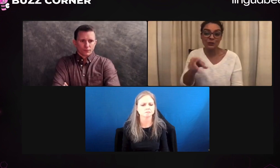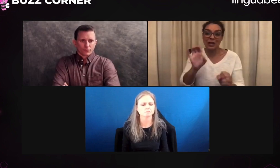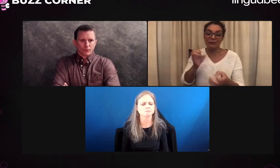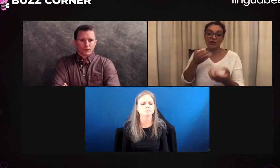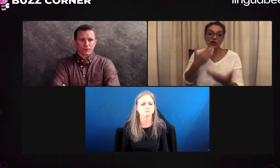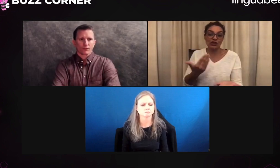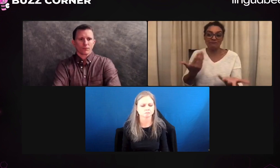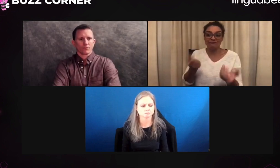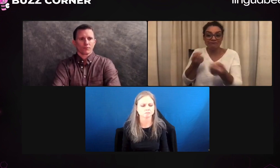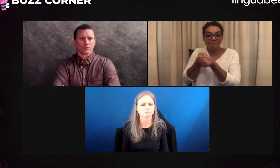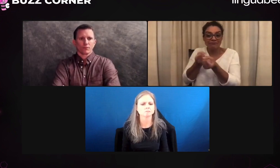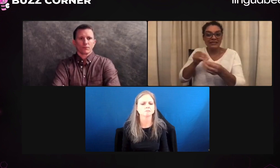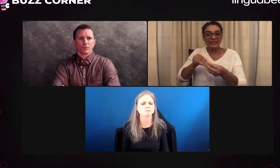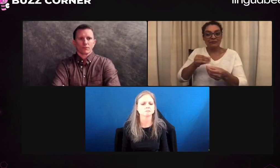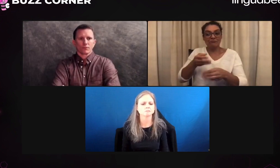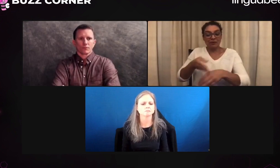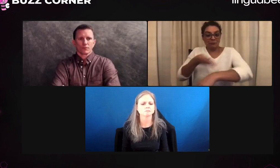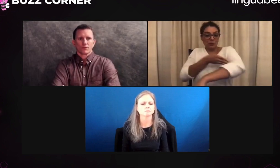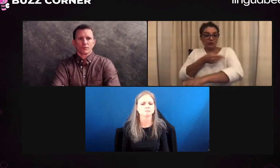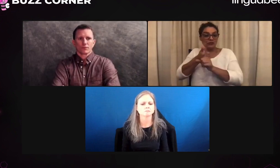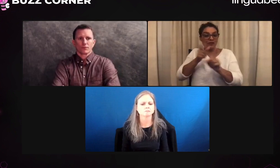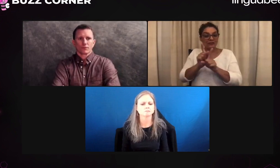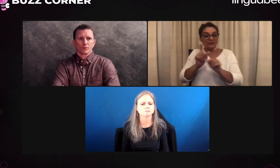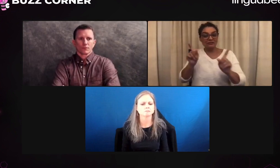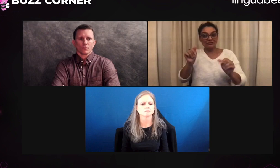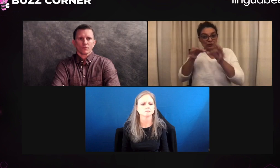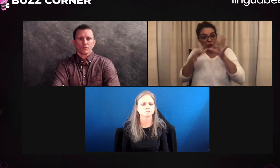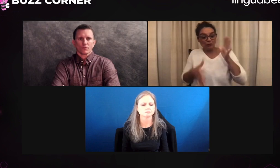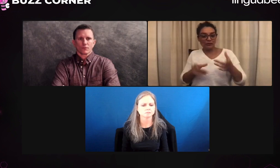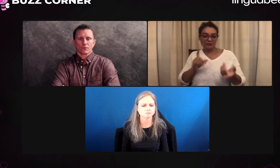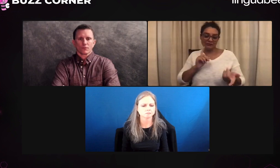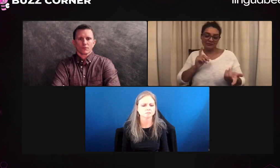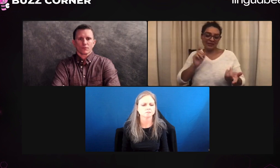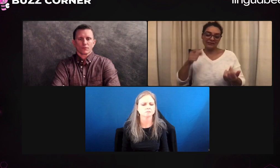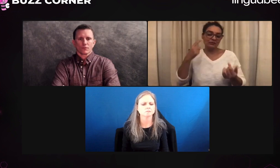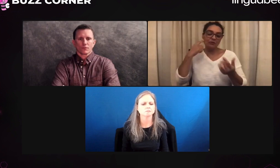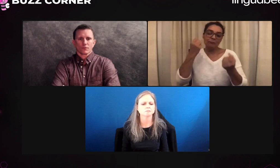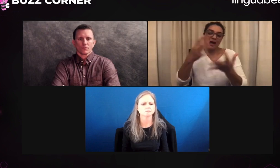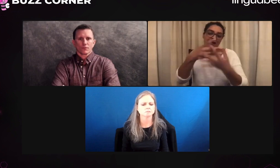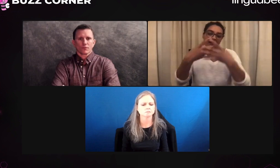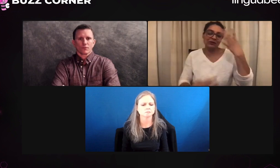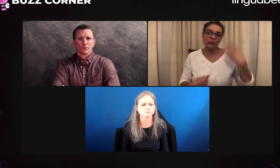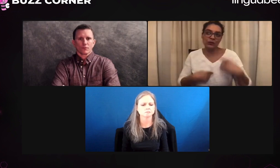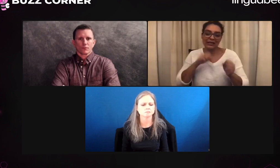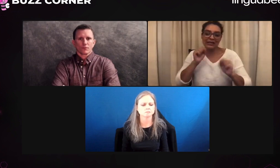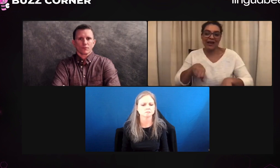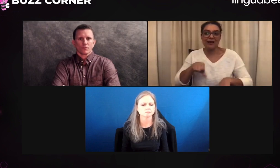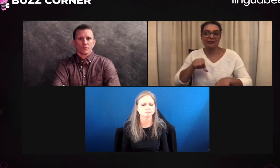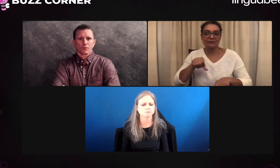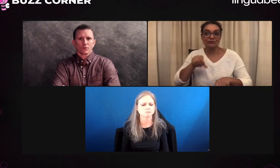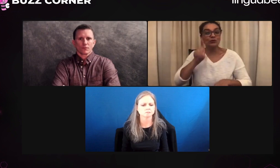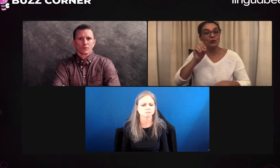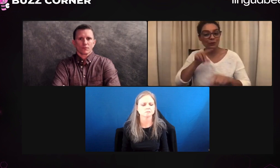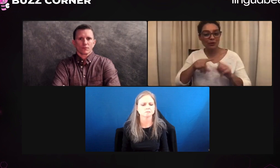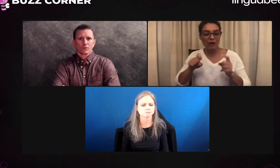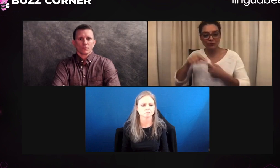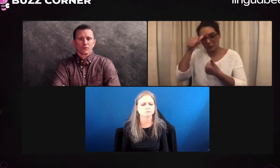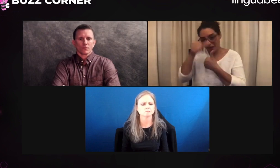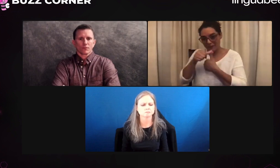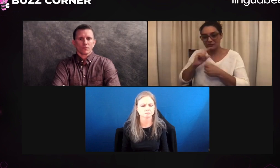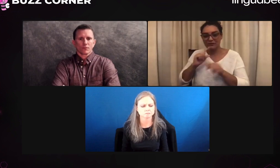the interpreter itself should be a good ally and try to improve the overall experience of the